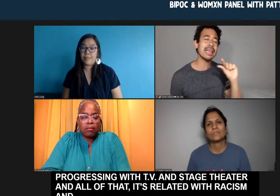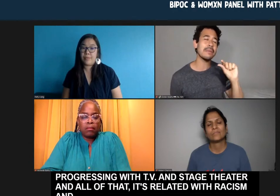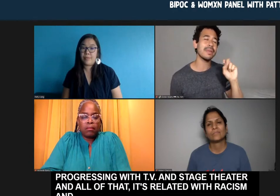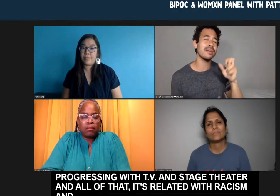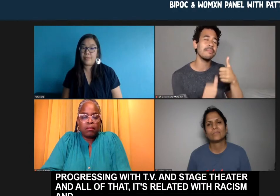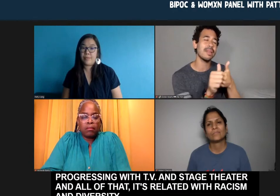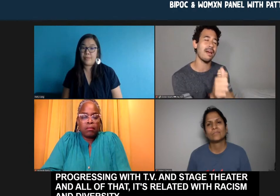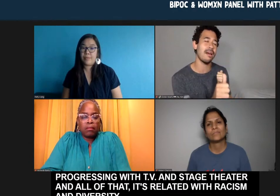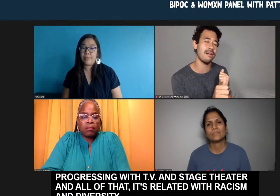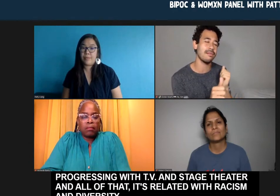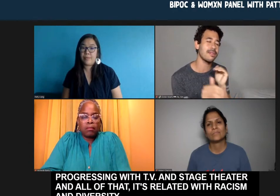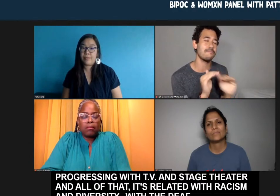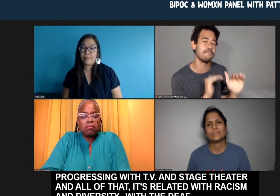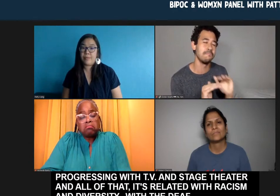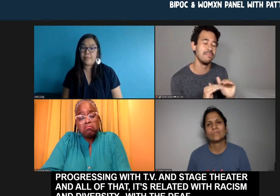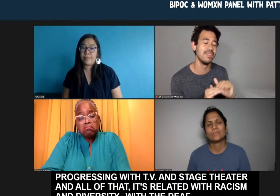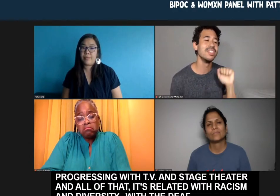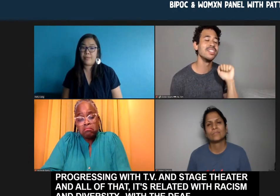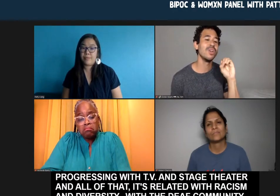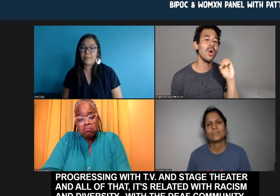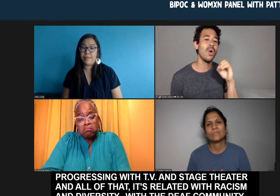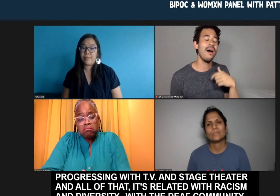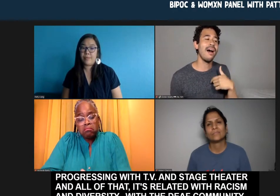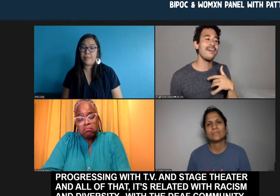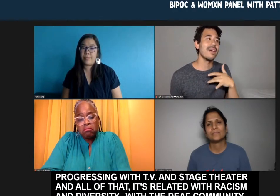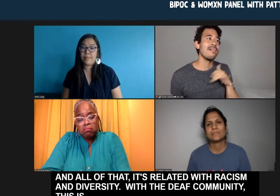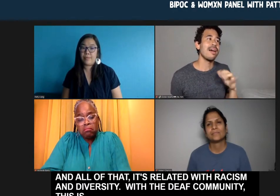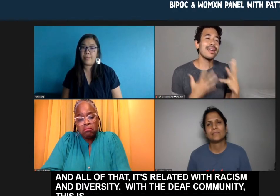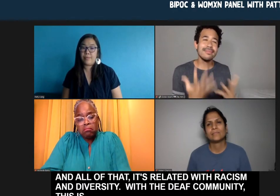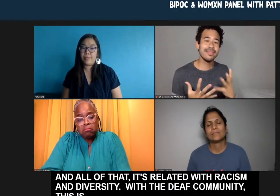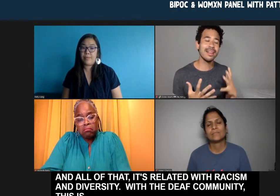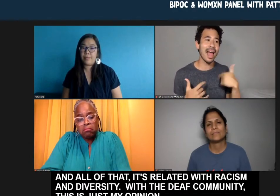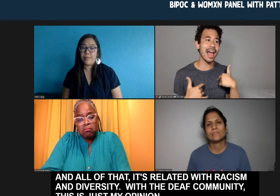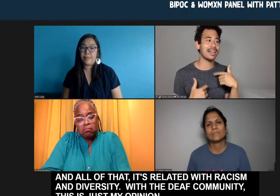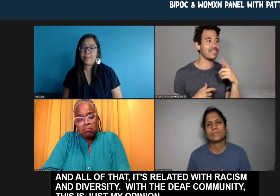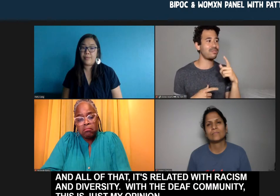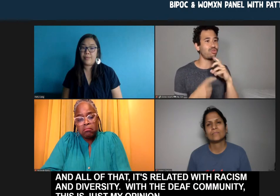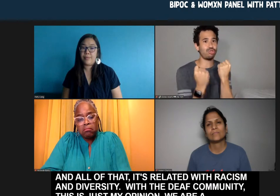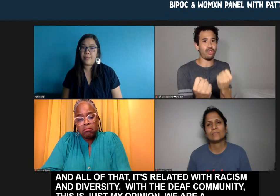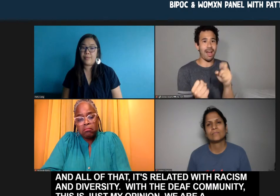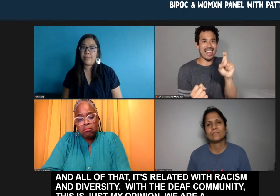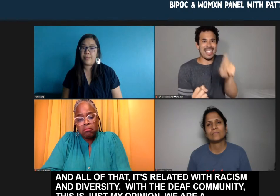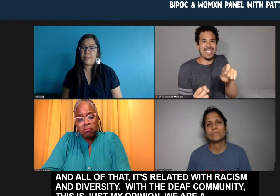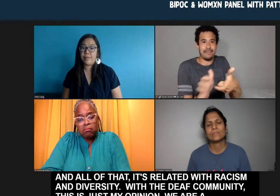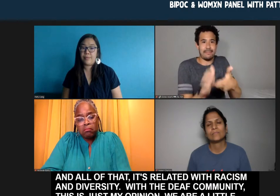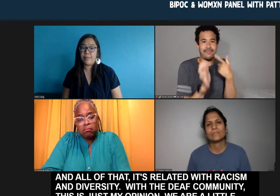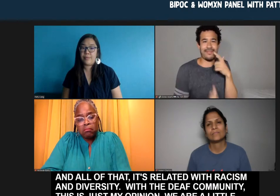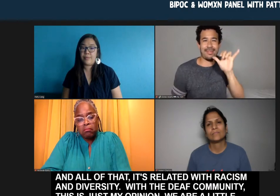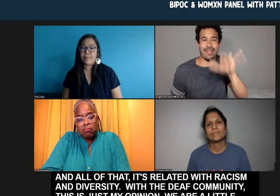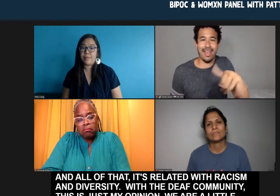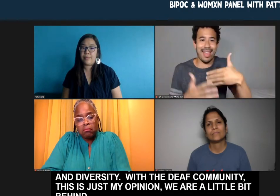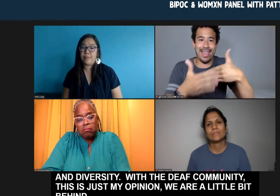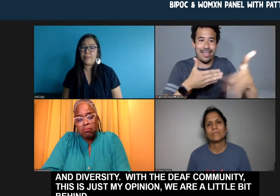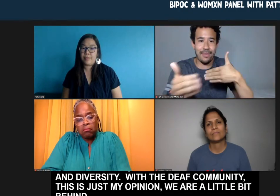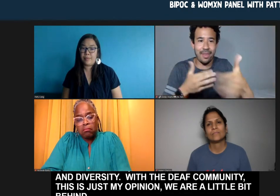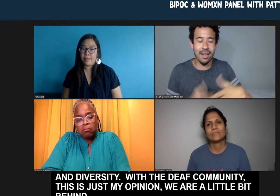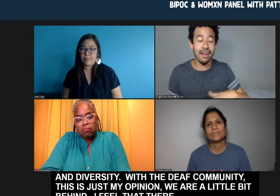this is just my opinion, we're a little bit behind. So I feel that there is a strong need for that